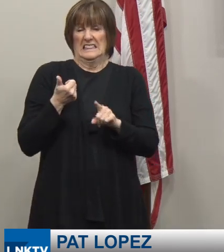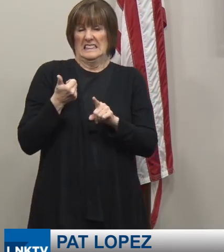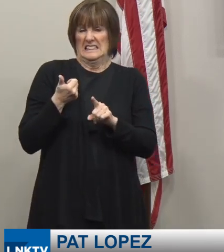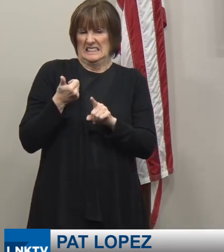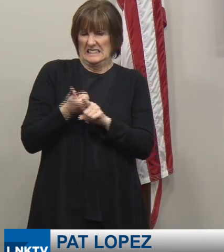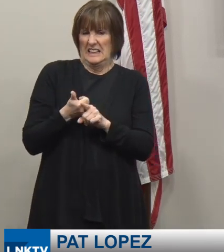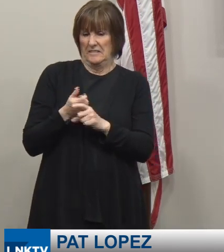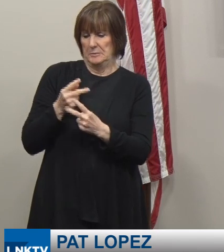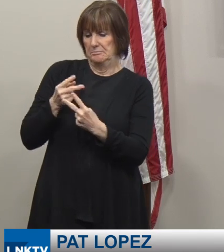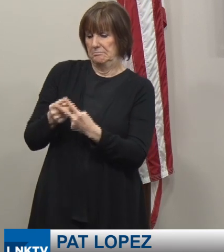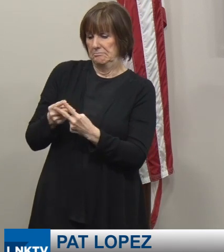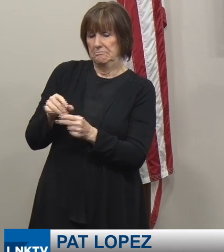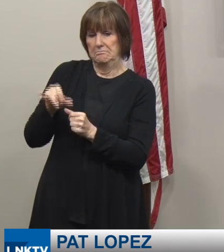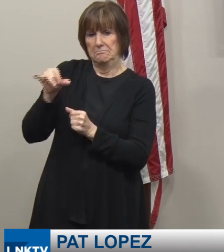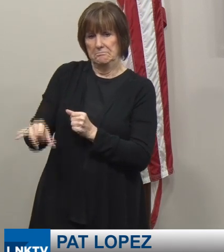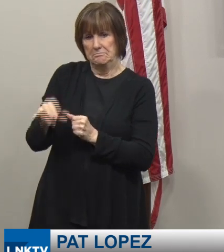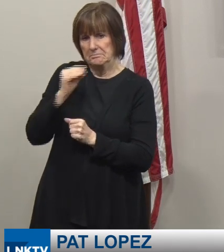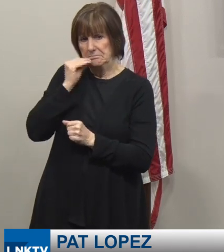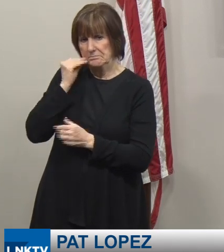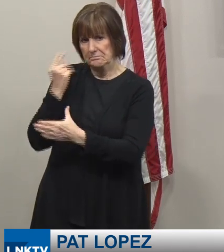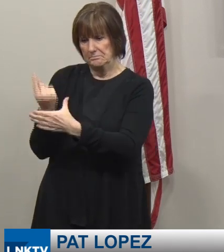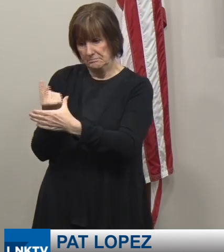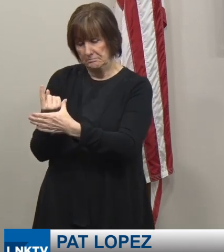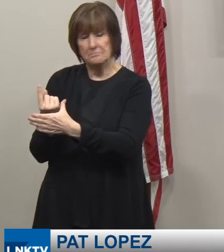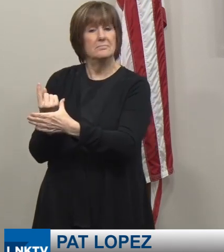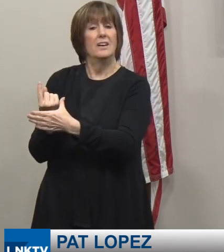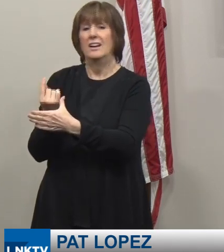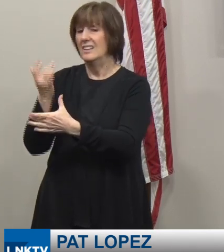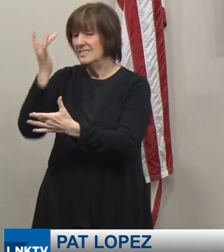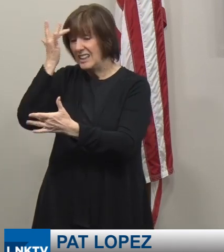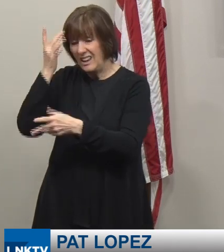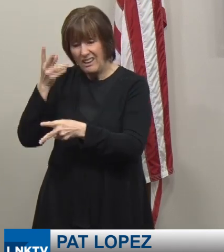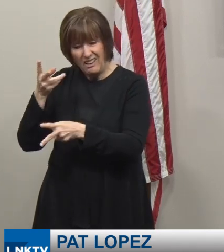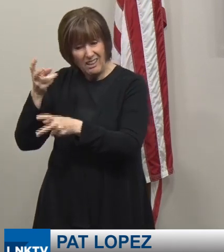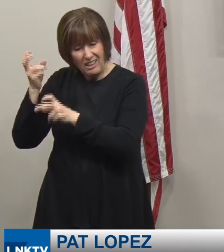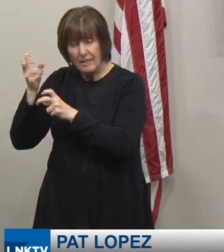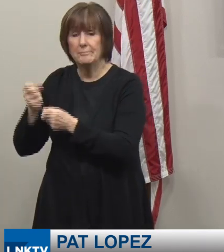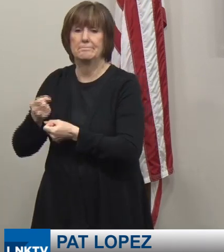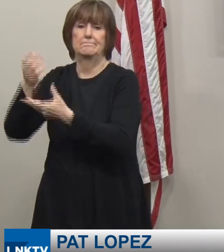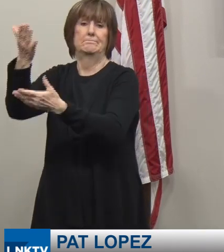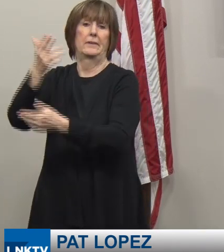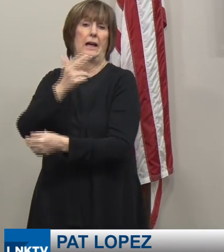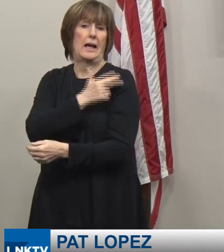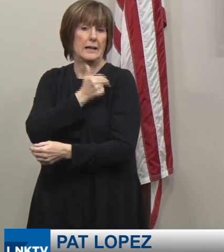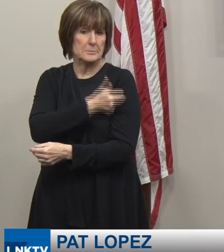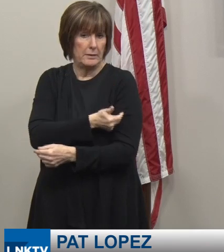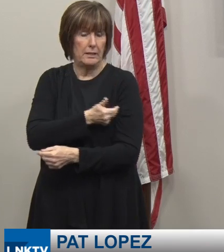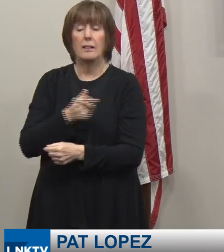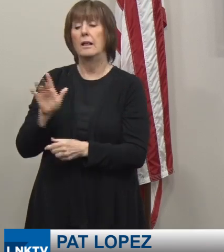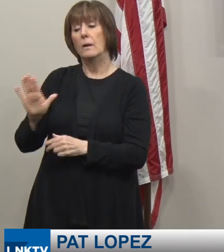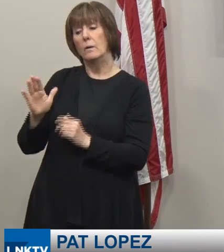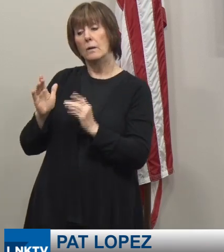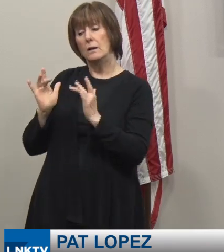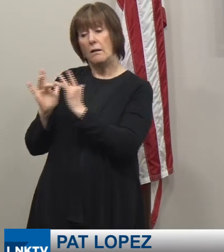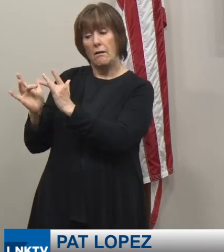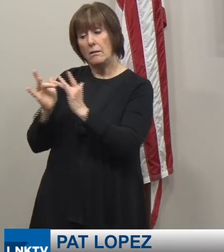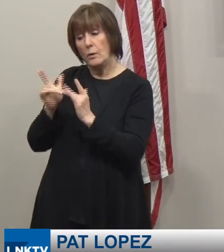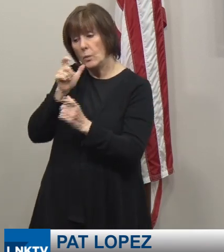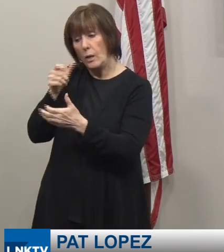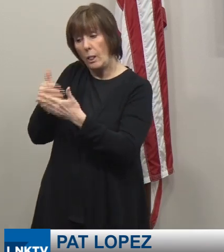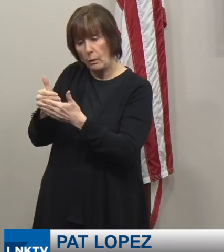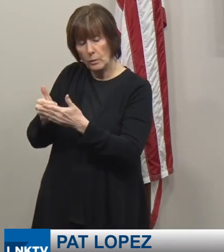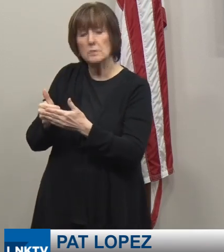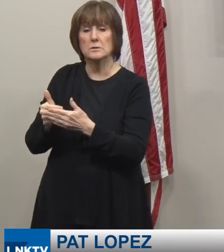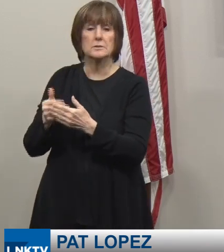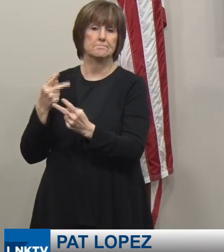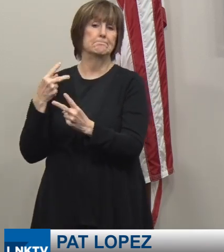self-quarantined upon returning home and is now hospitalized. His close contacts are also in self-quarantine.